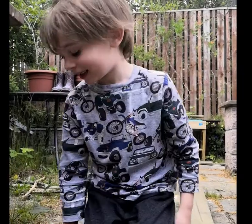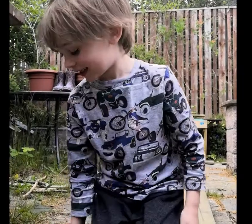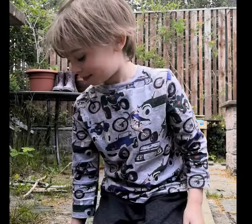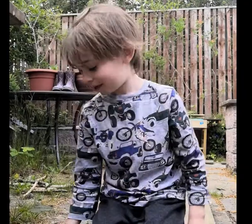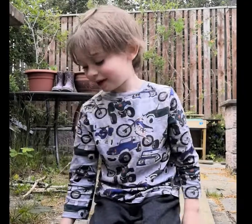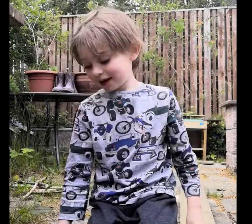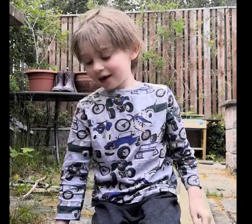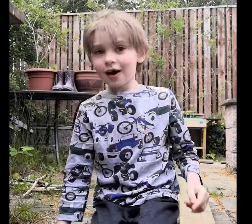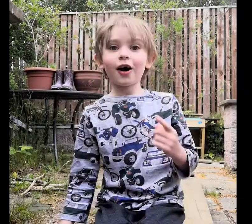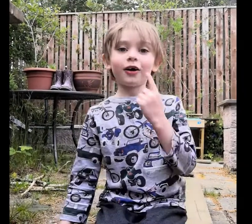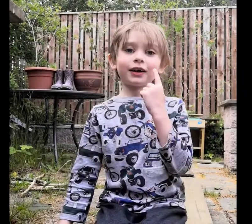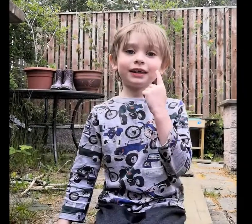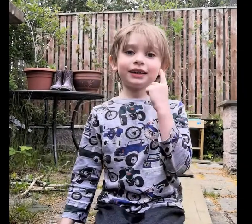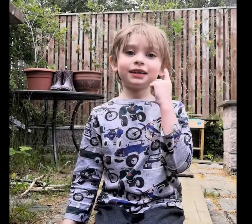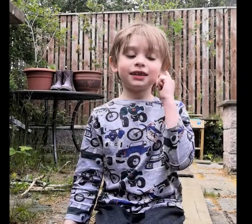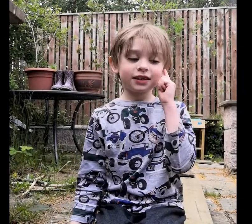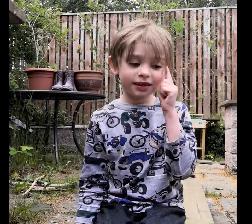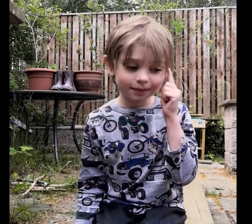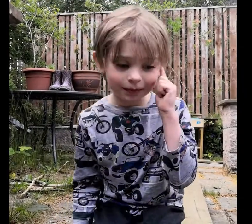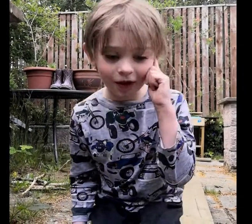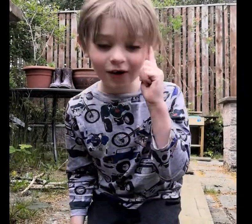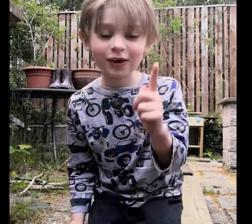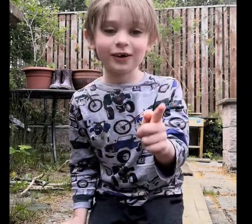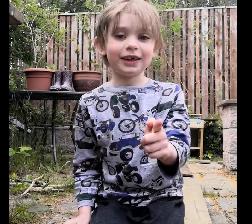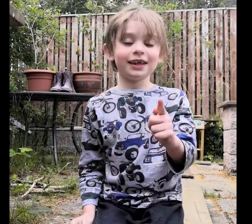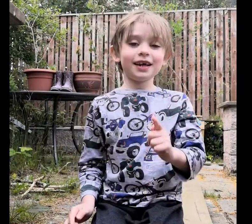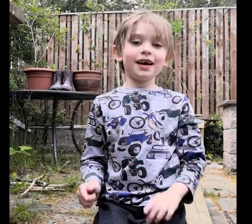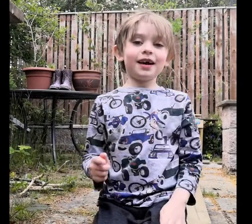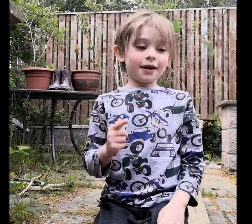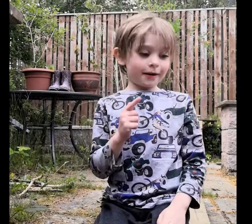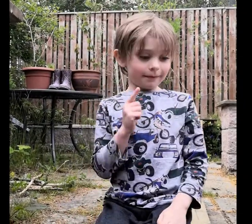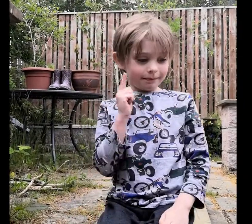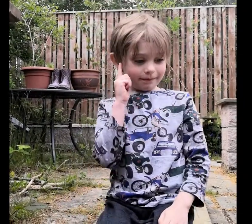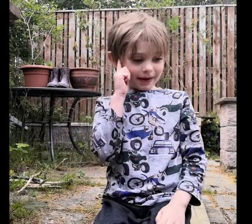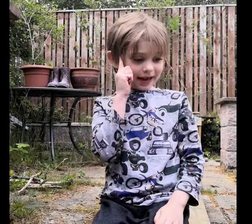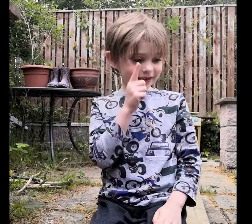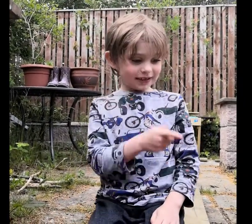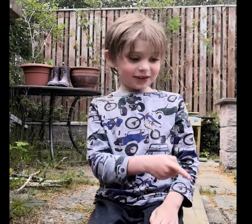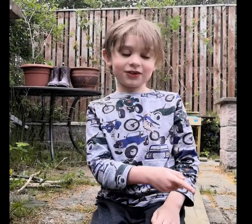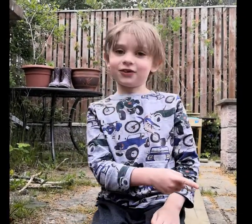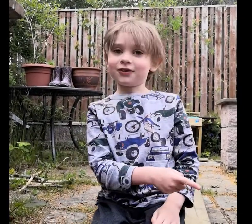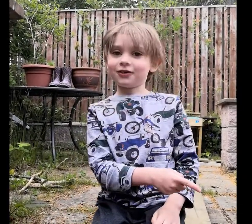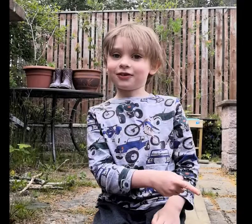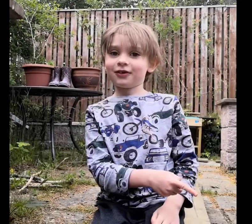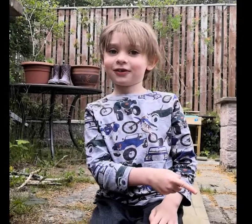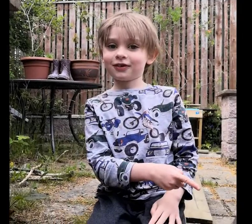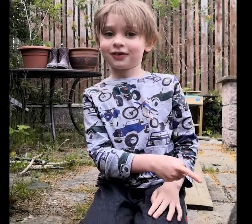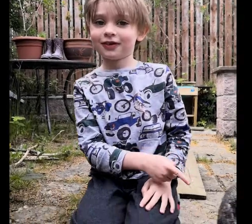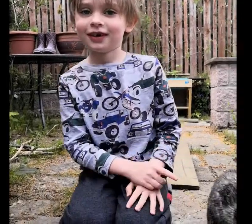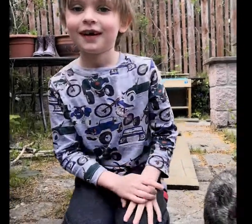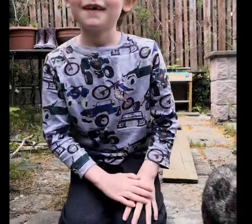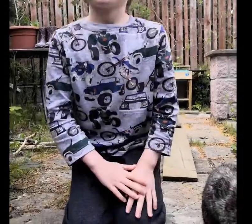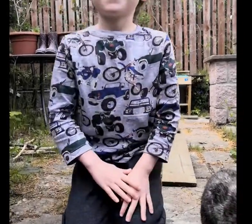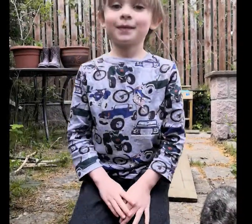this. I spy a badger. What's the sign for